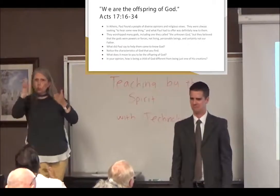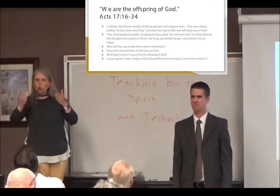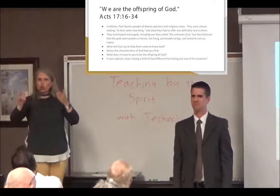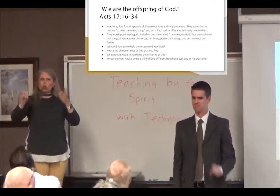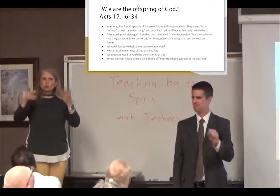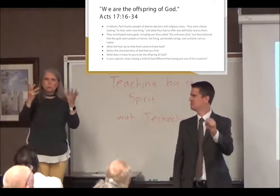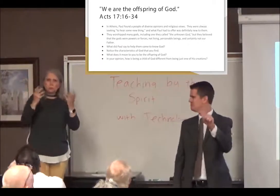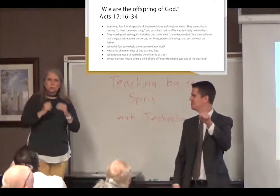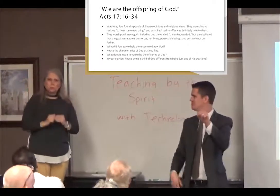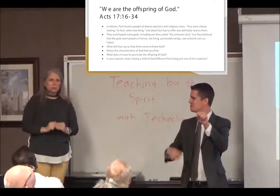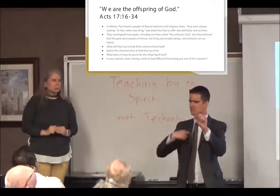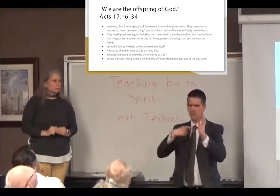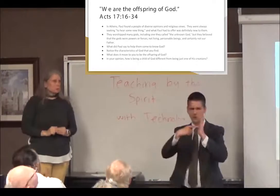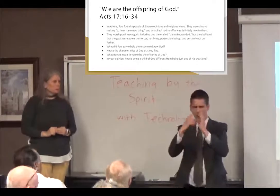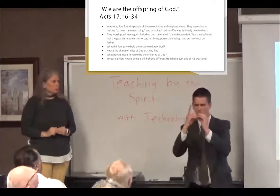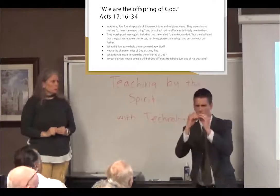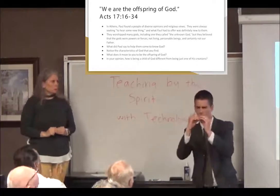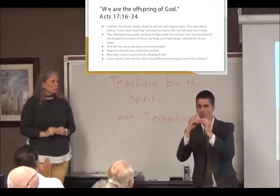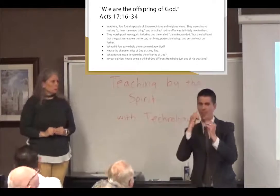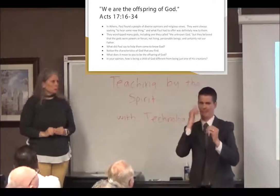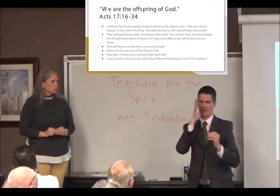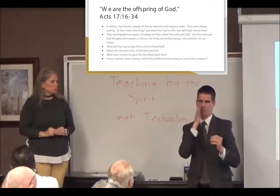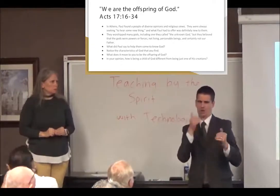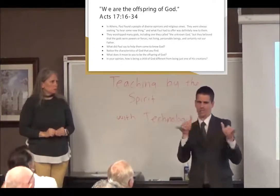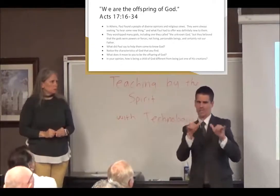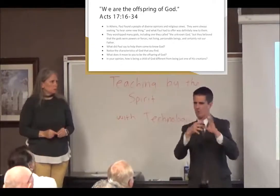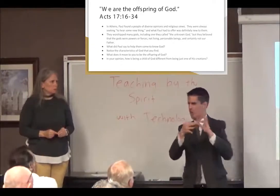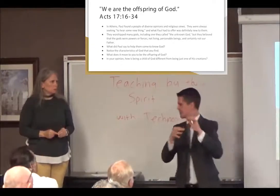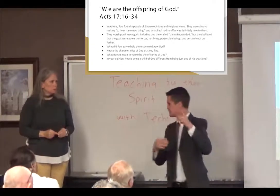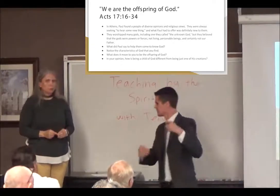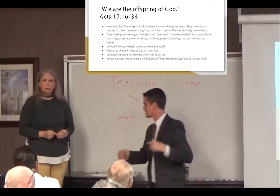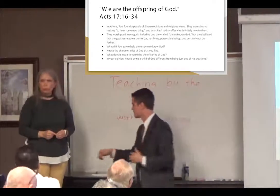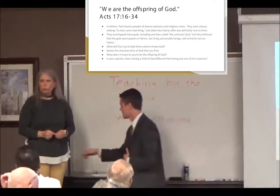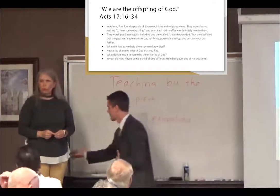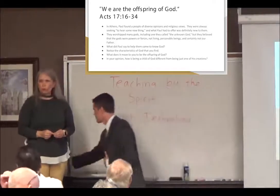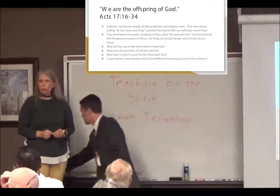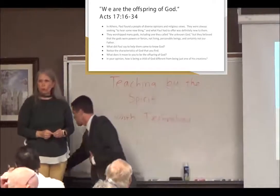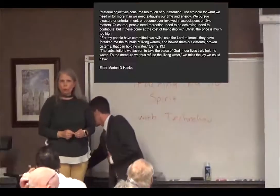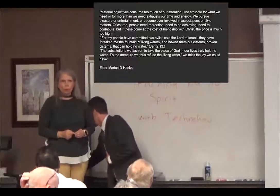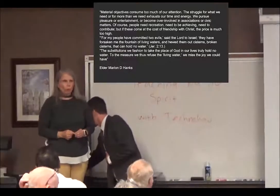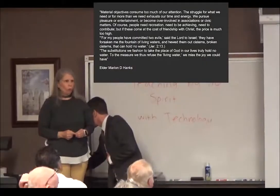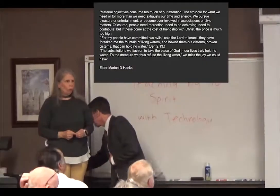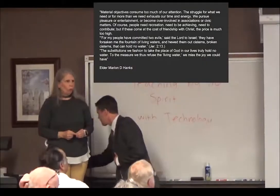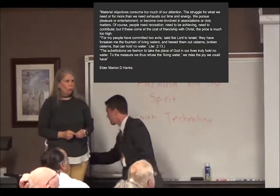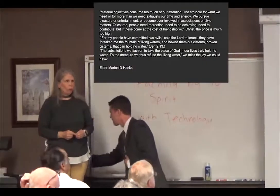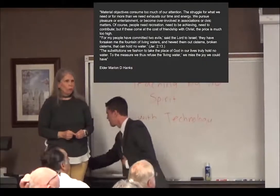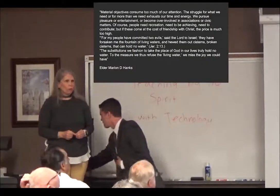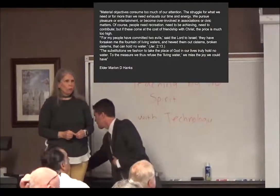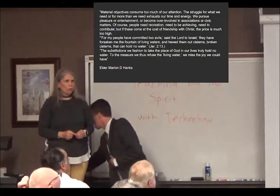with it. So I'm going to show one more slide, and I think it'll be on the same topic.